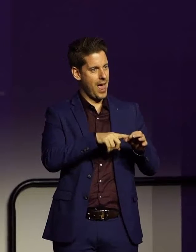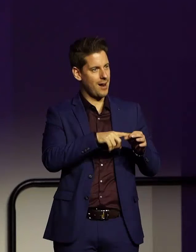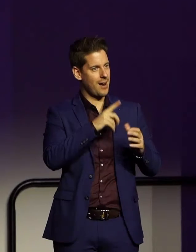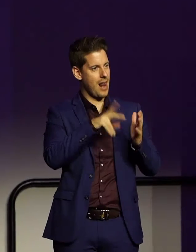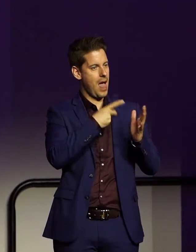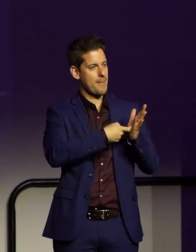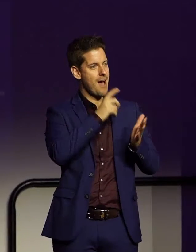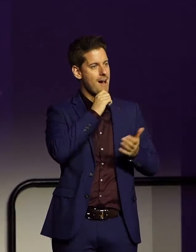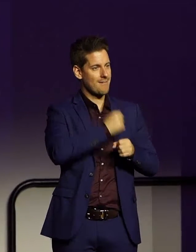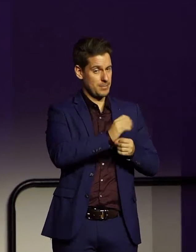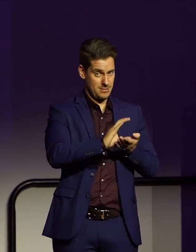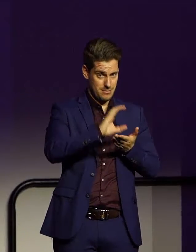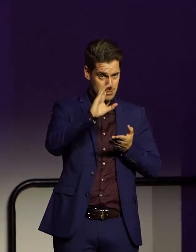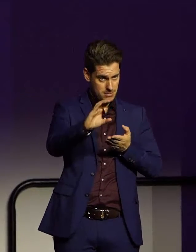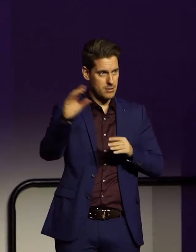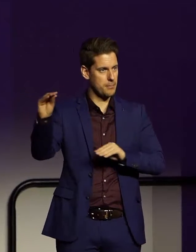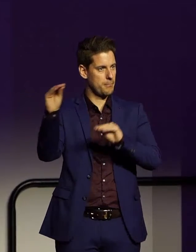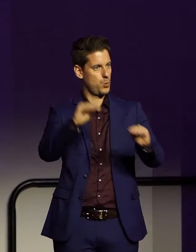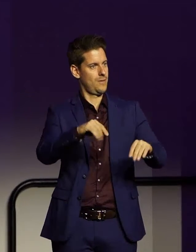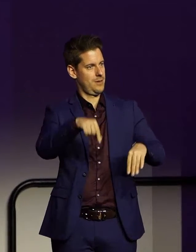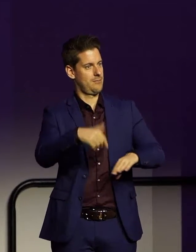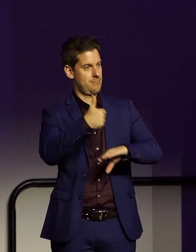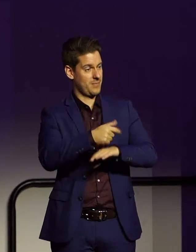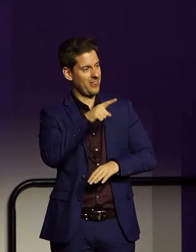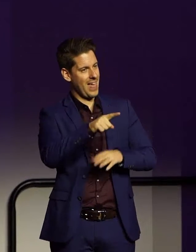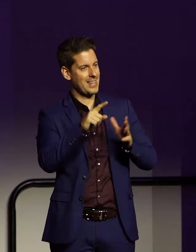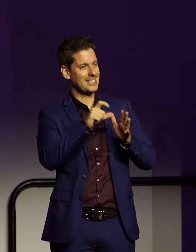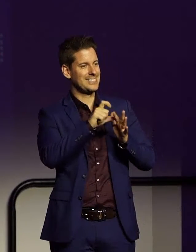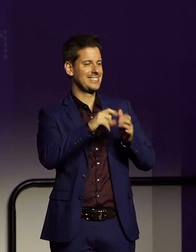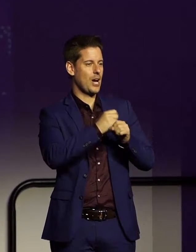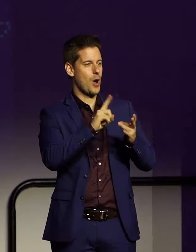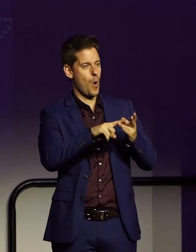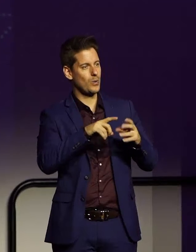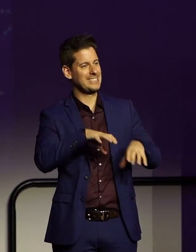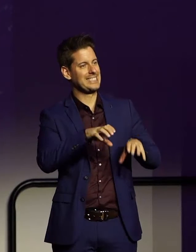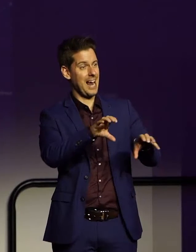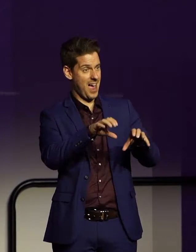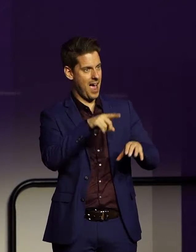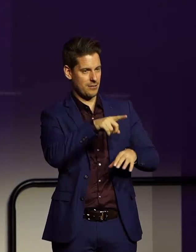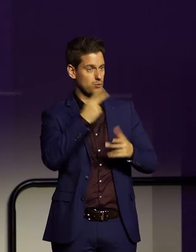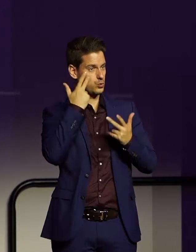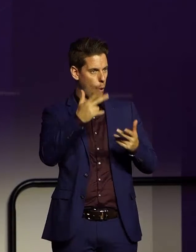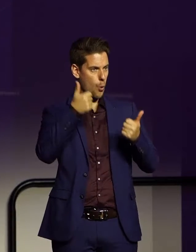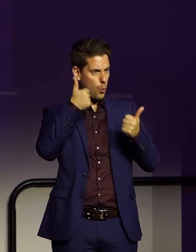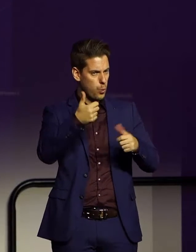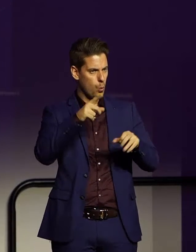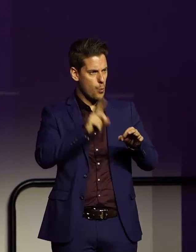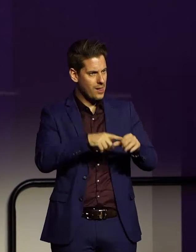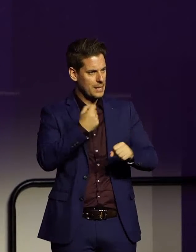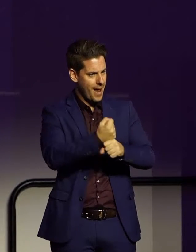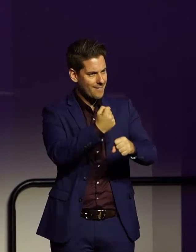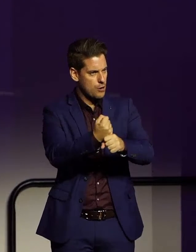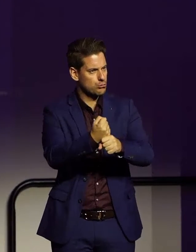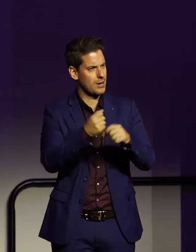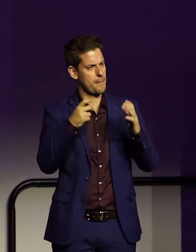government. And that dozer digger is the physical embodiment of the value of quality manufacturing and the importance